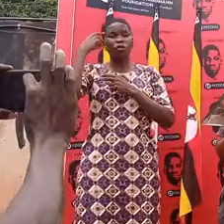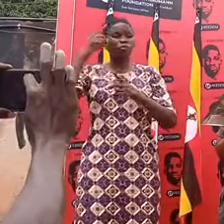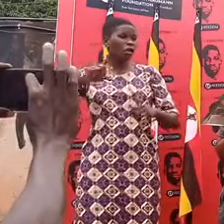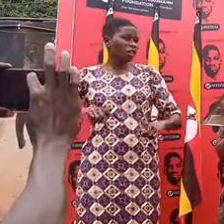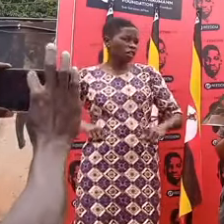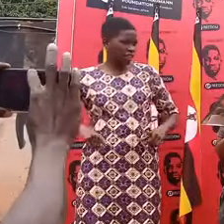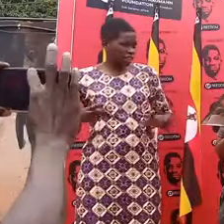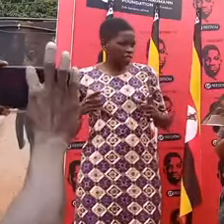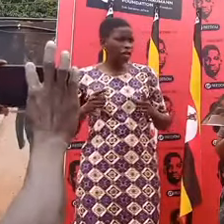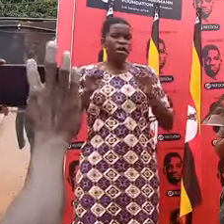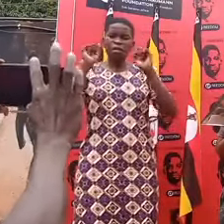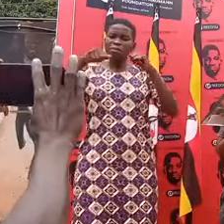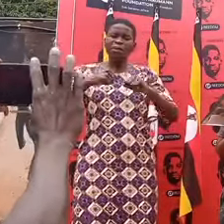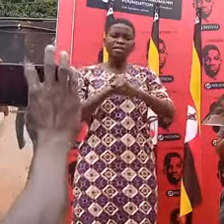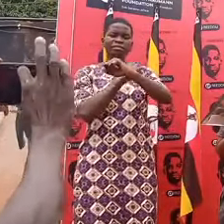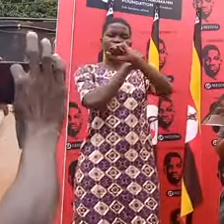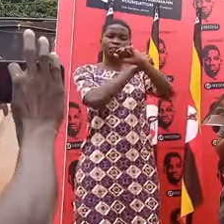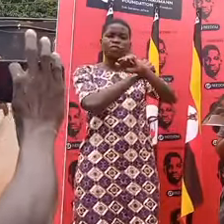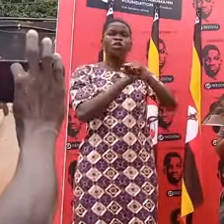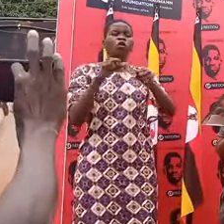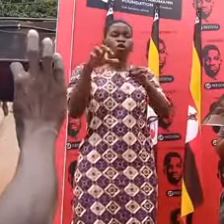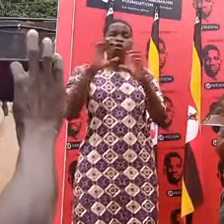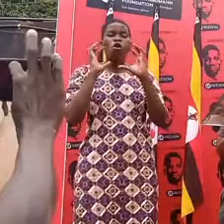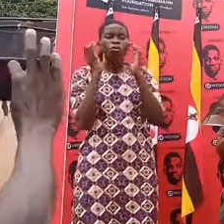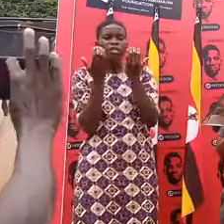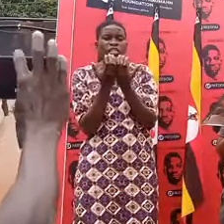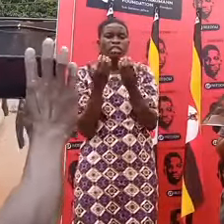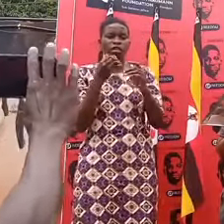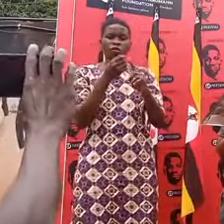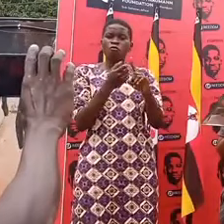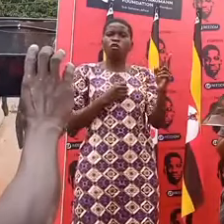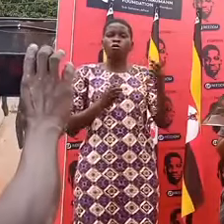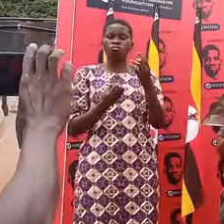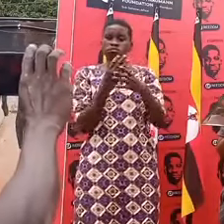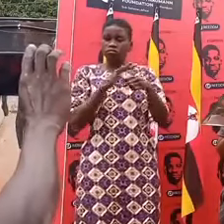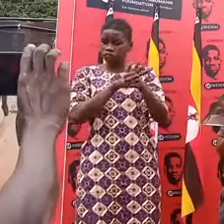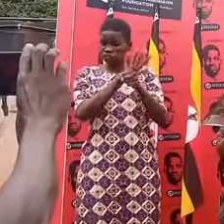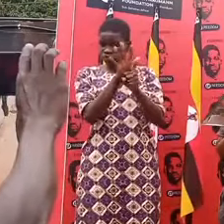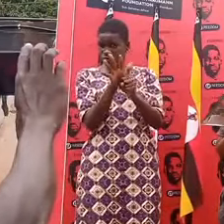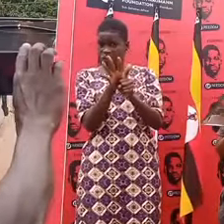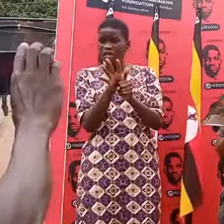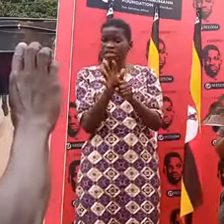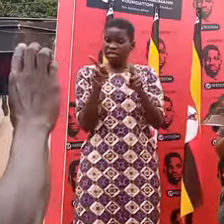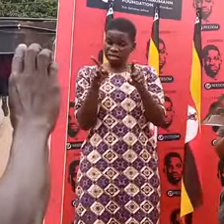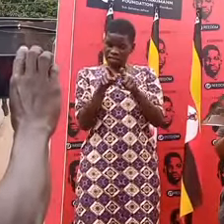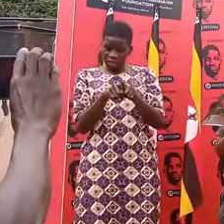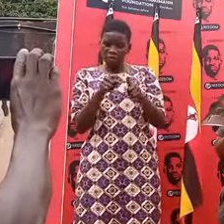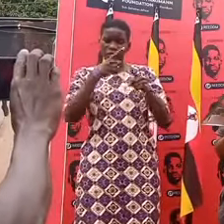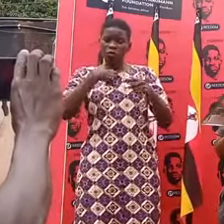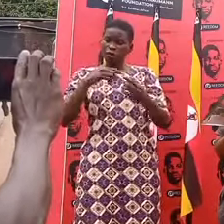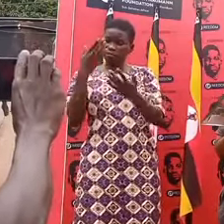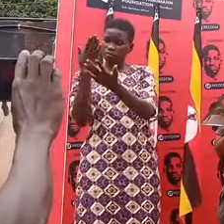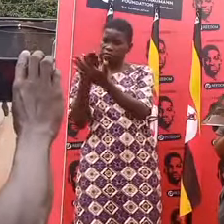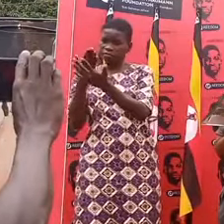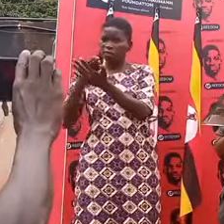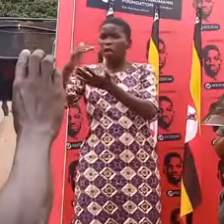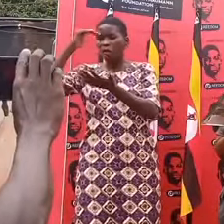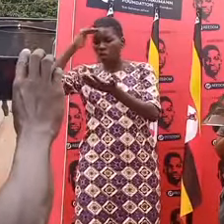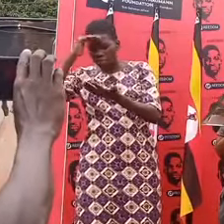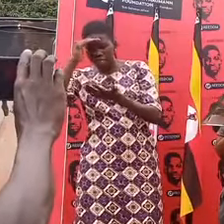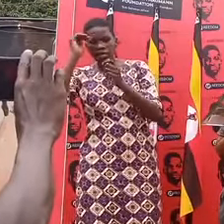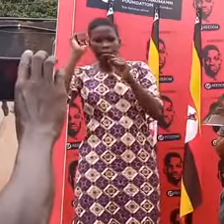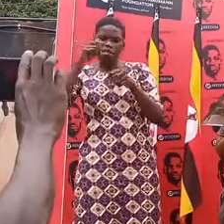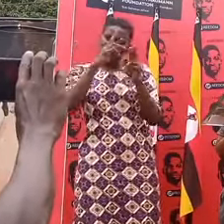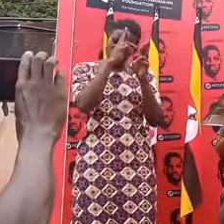we keep communities safe from COVID-19. While we do this, we also demand that police